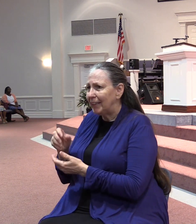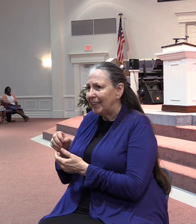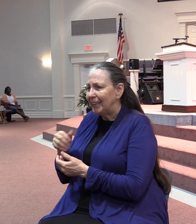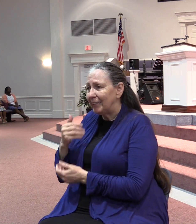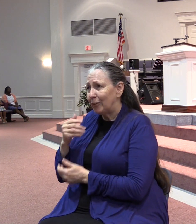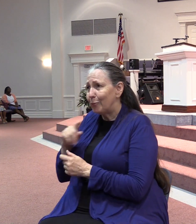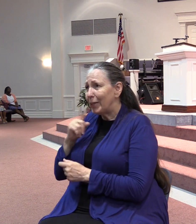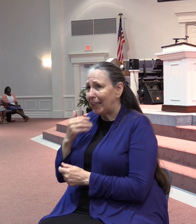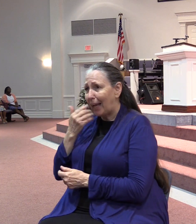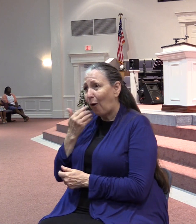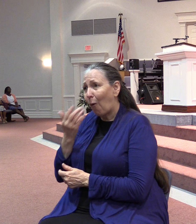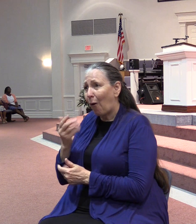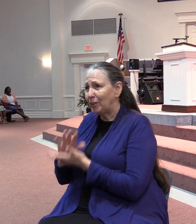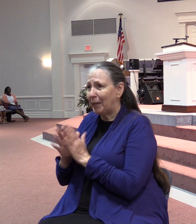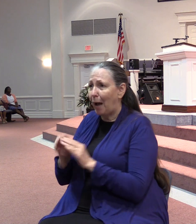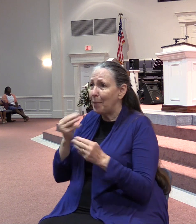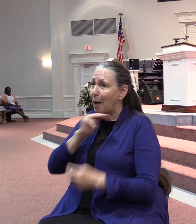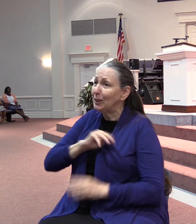missionary.